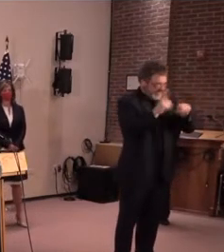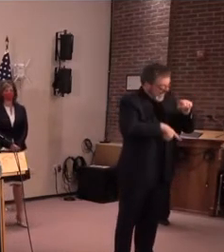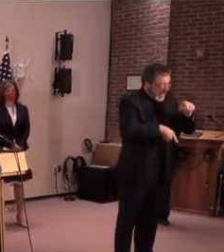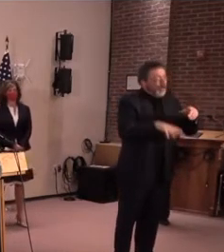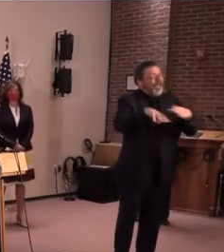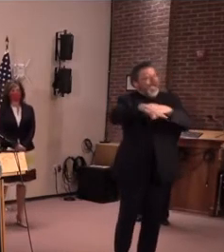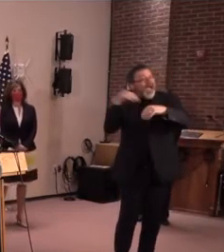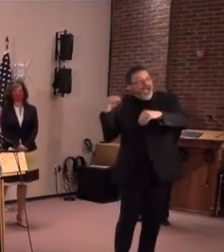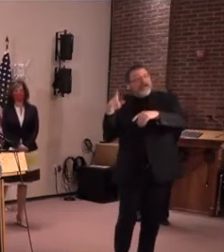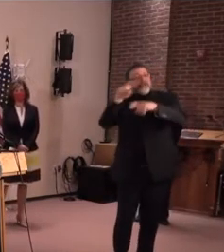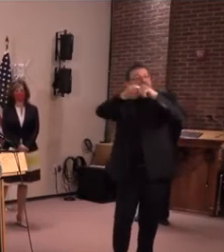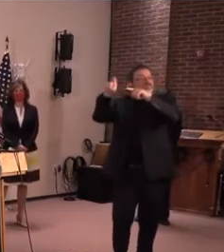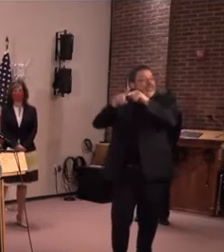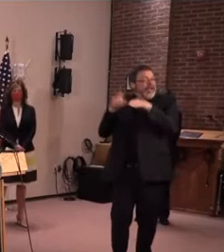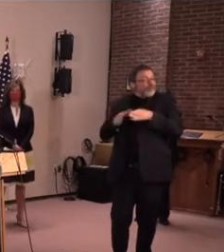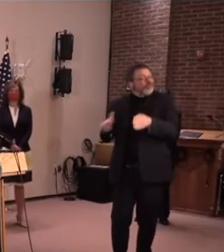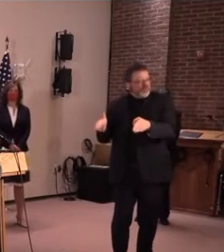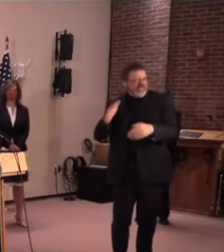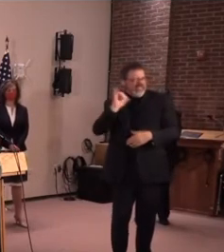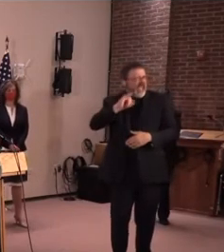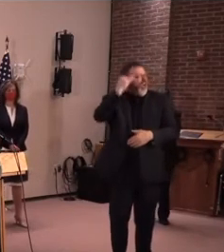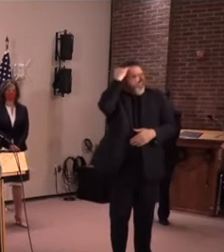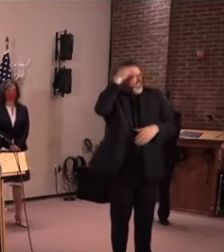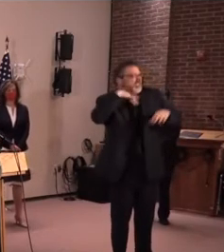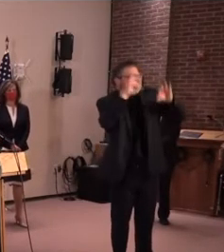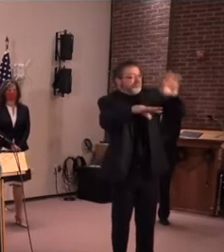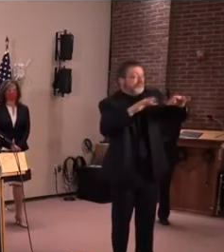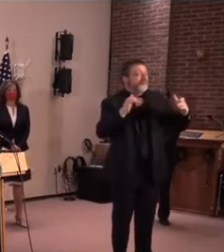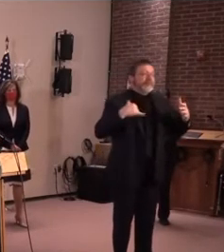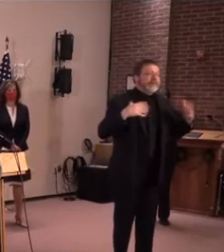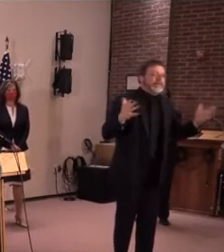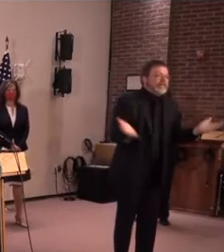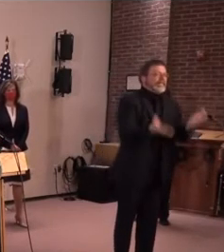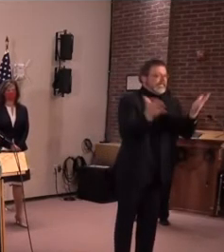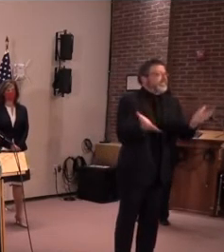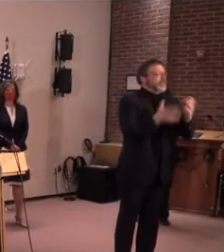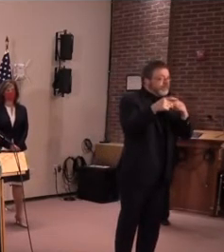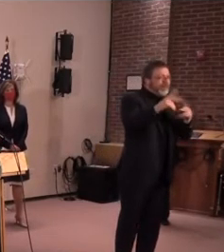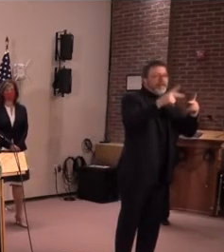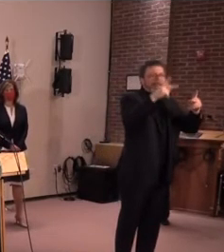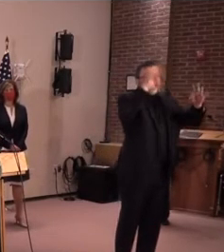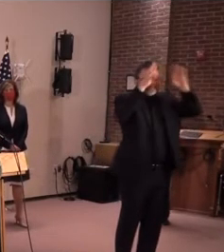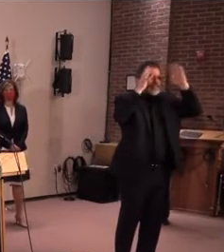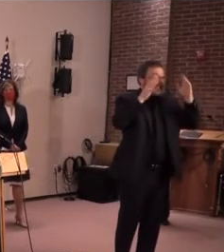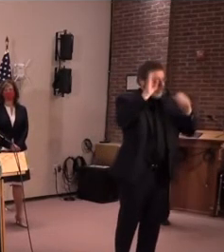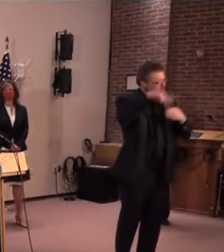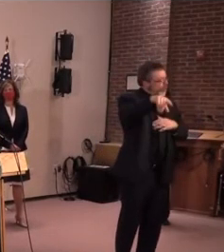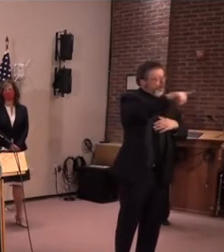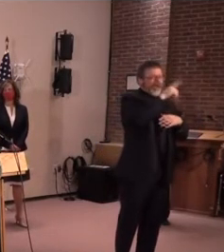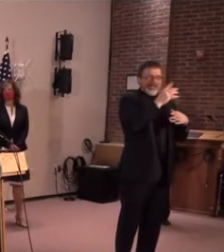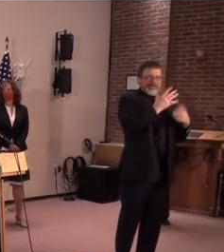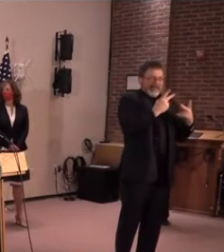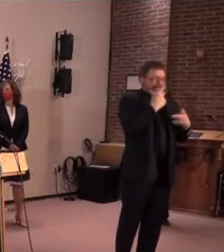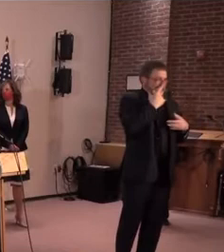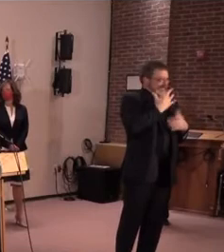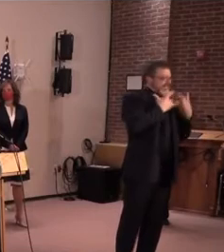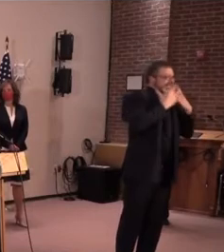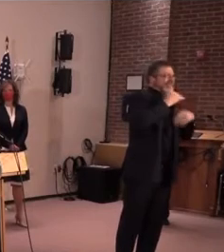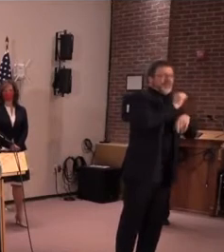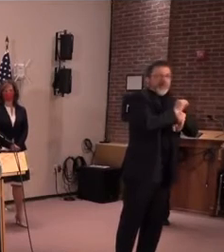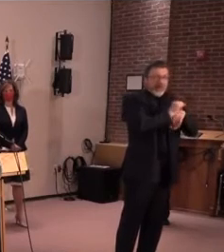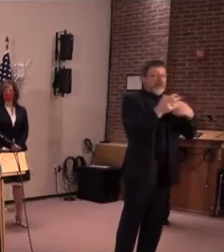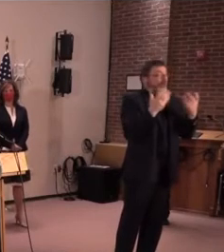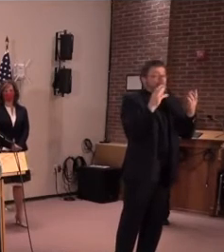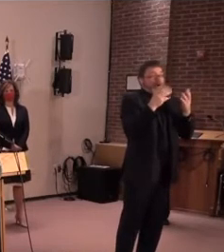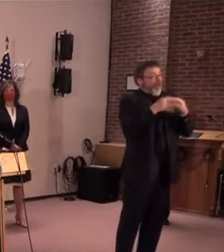to retrain folks, right? There may be unemployment that lasts a bit longer than we expected. How do we retrain some